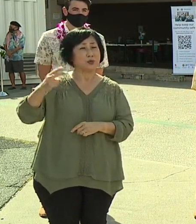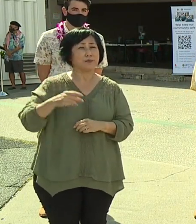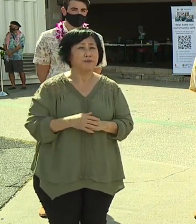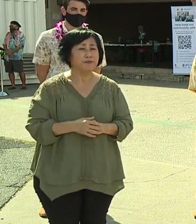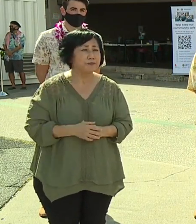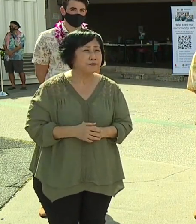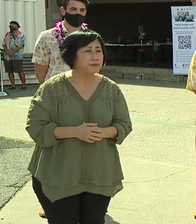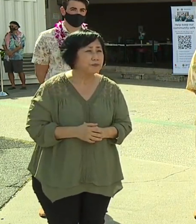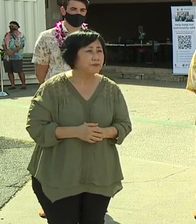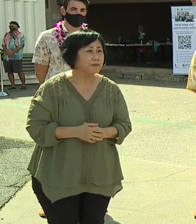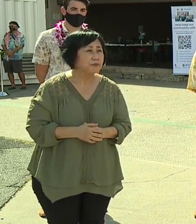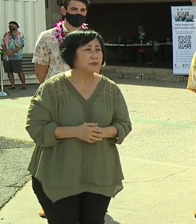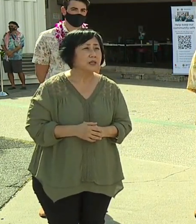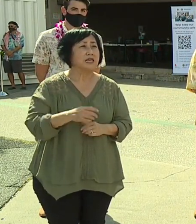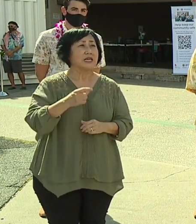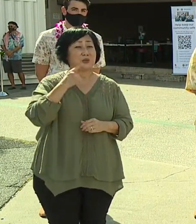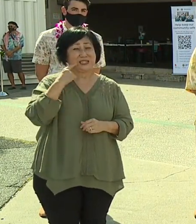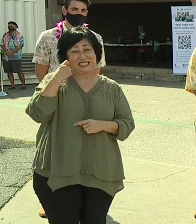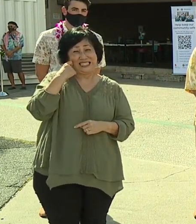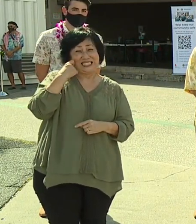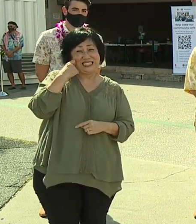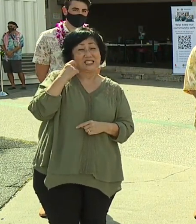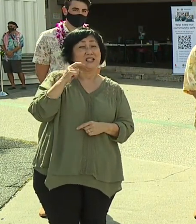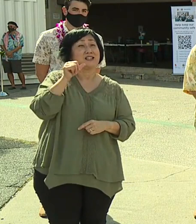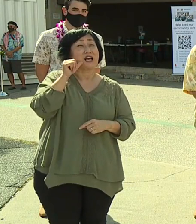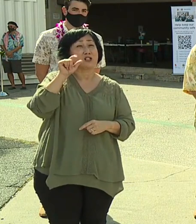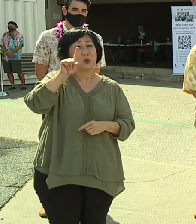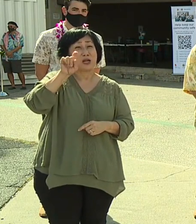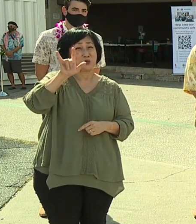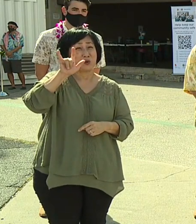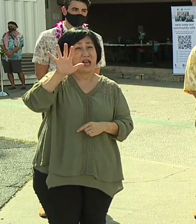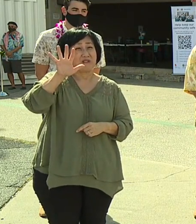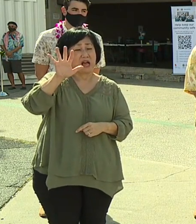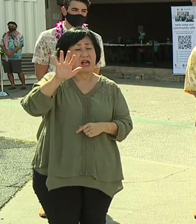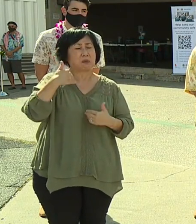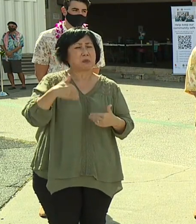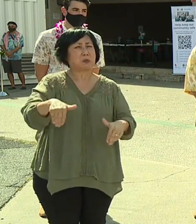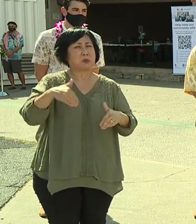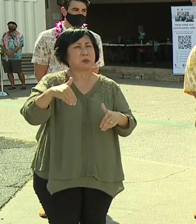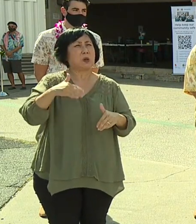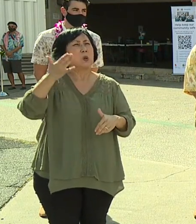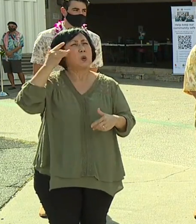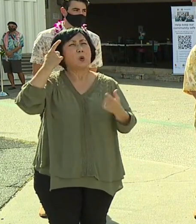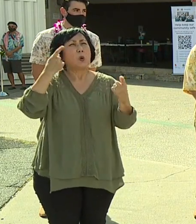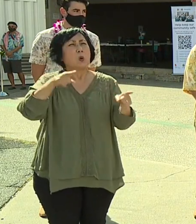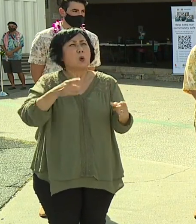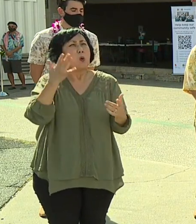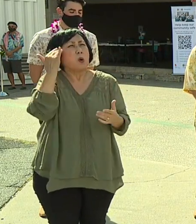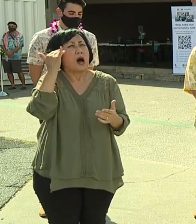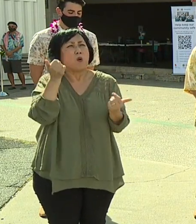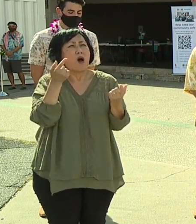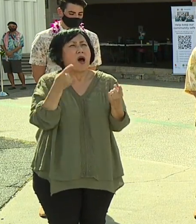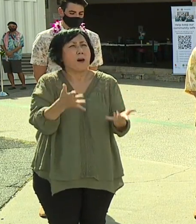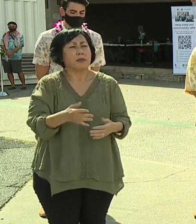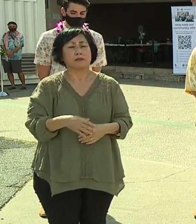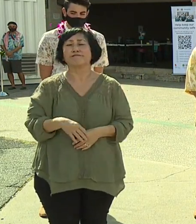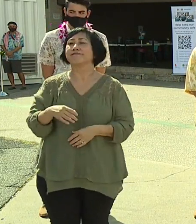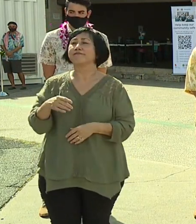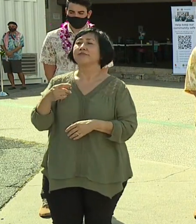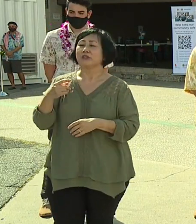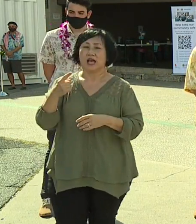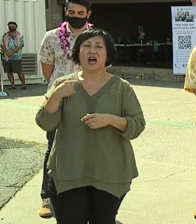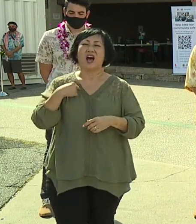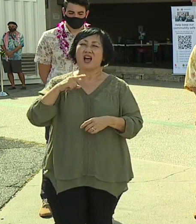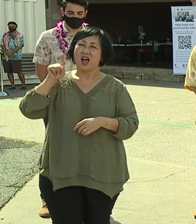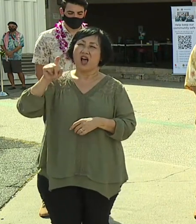cause of the triple-digit case count yesterday. You know, I asked that question of the director of the Department